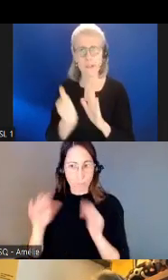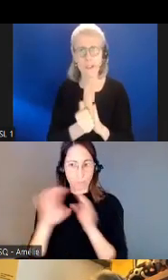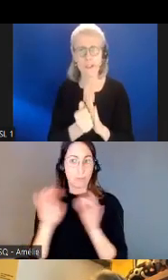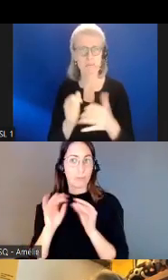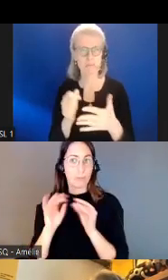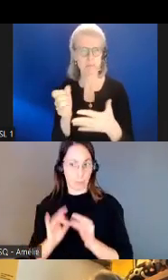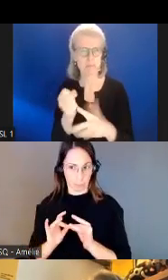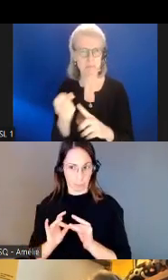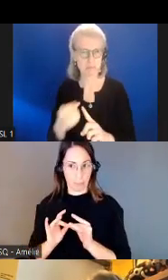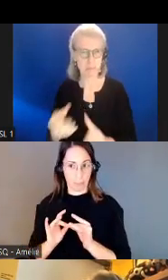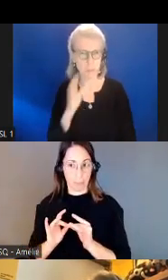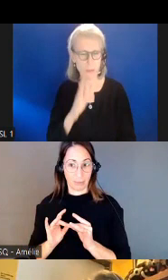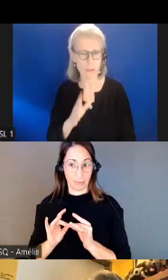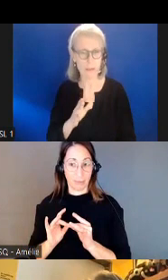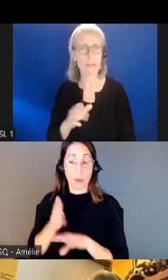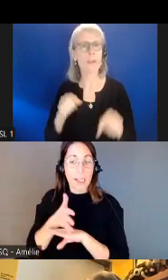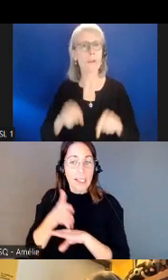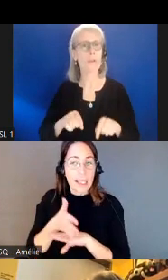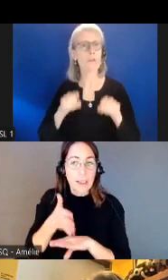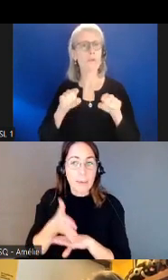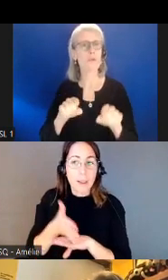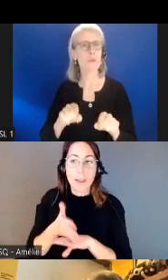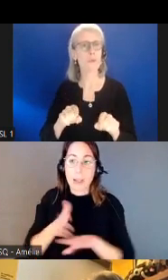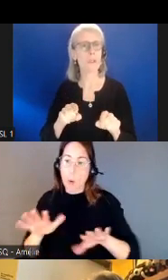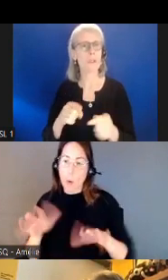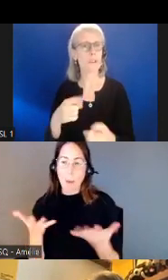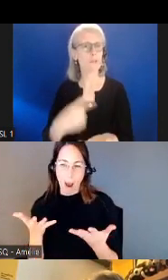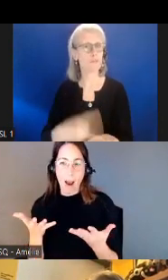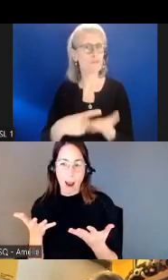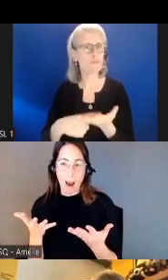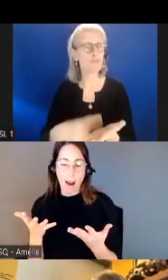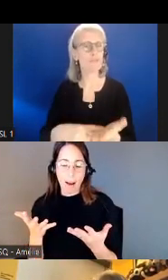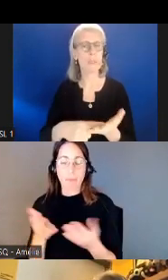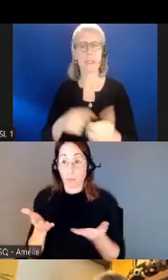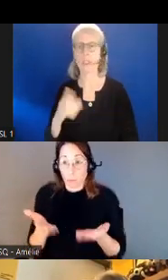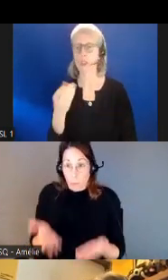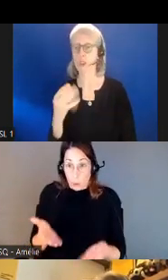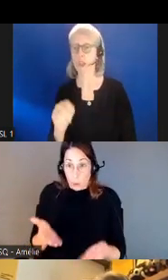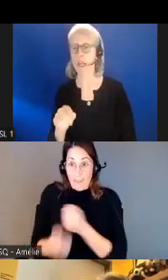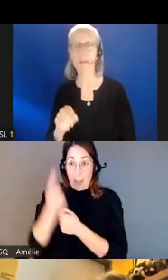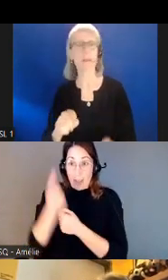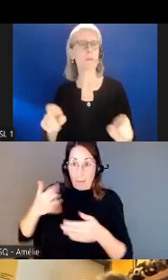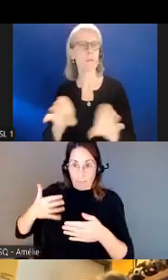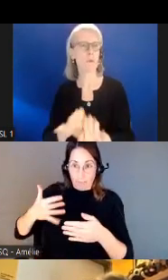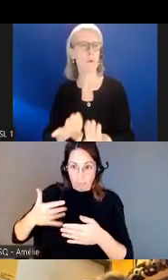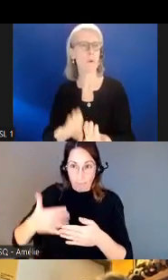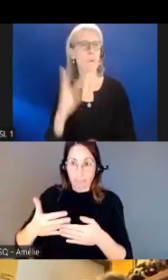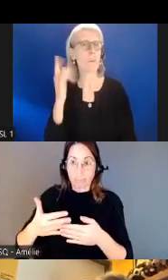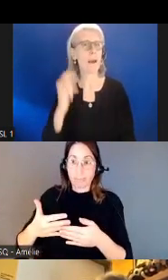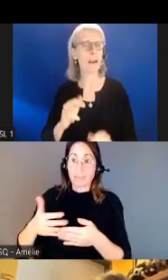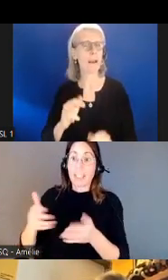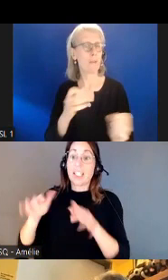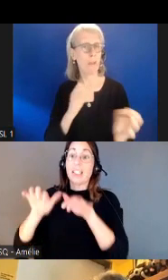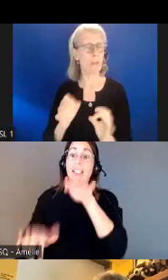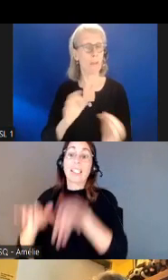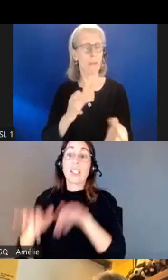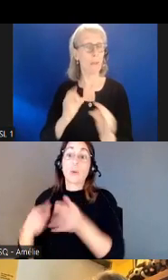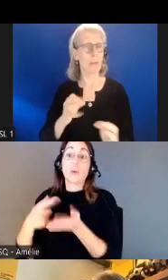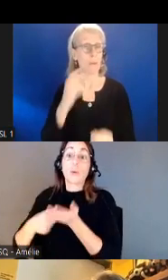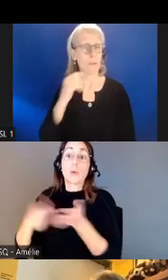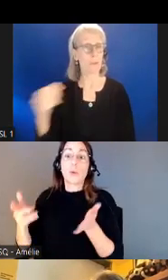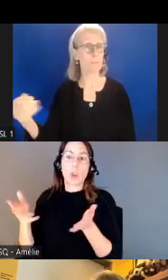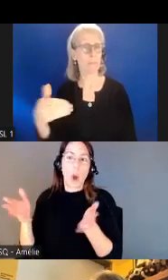throughout the event, we will have the chat closed to the public as it can be disruptive to other participants. If